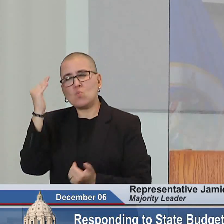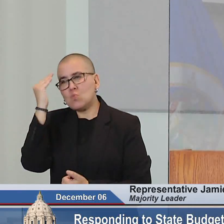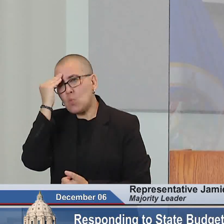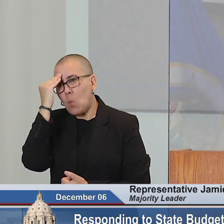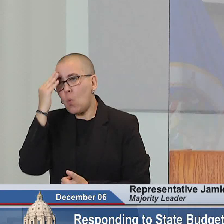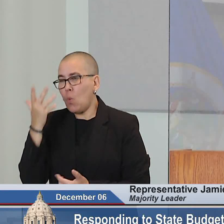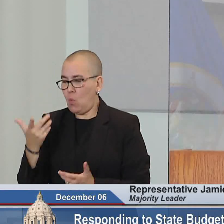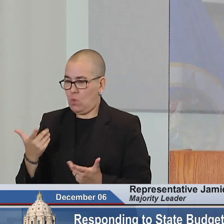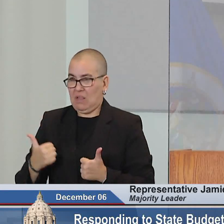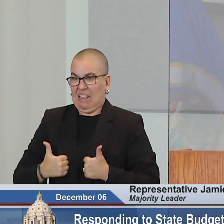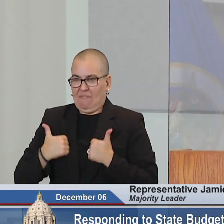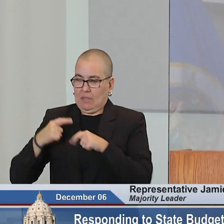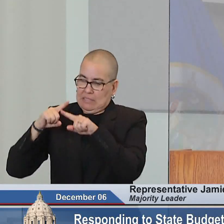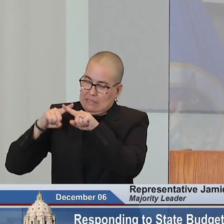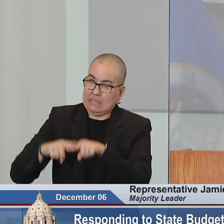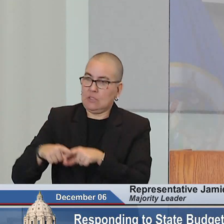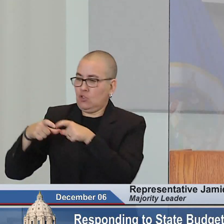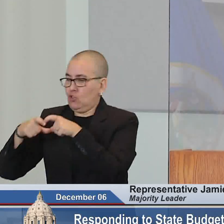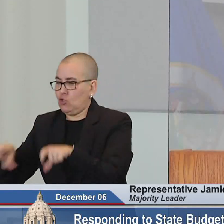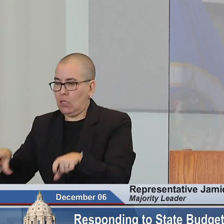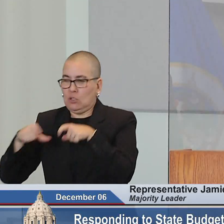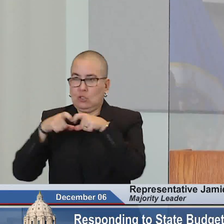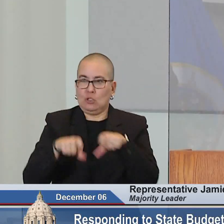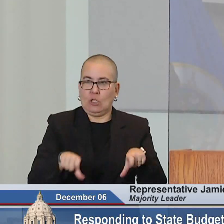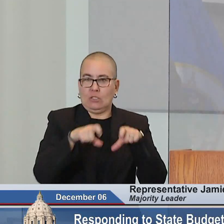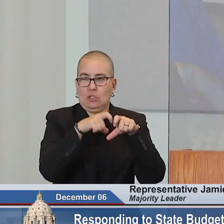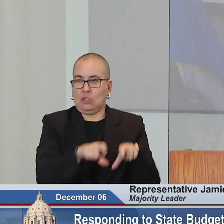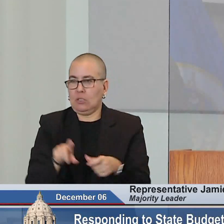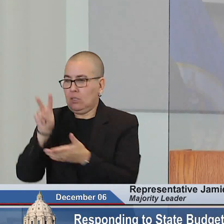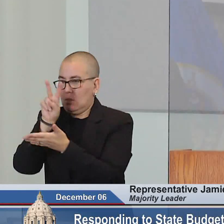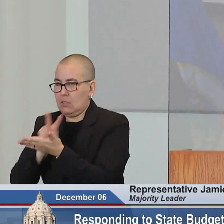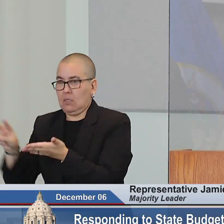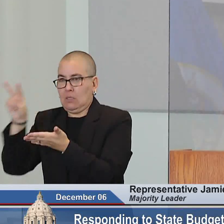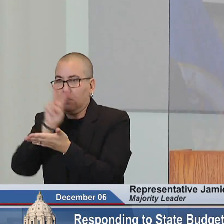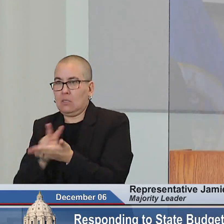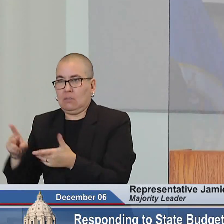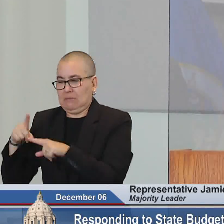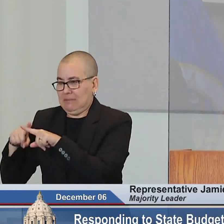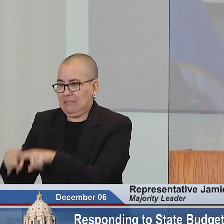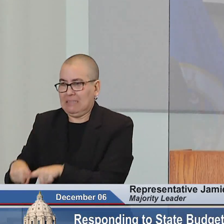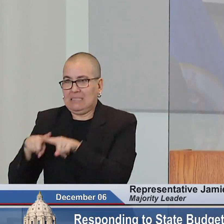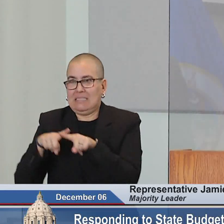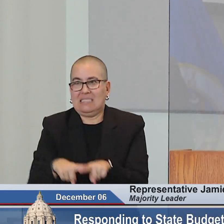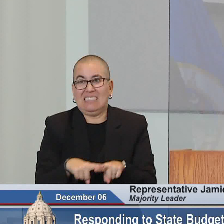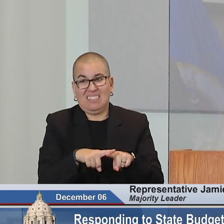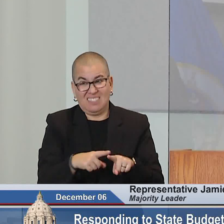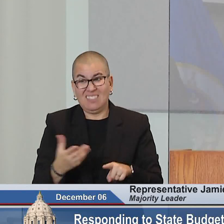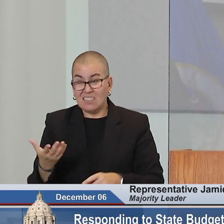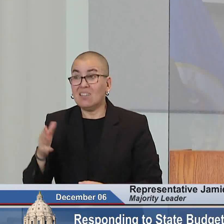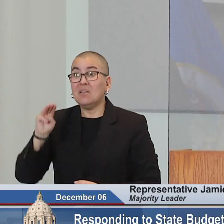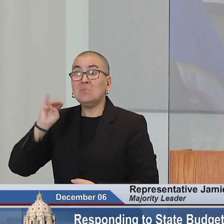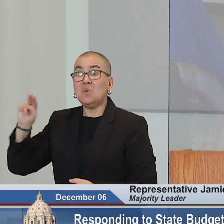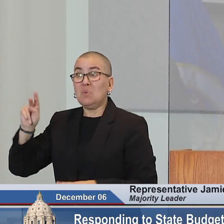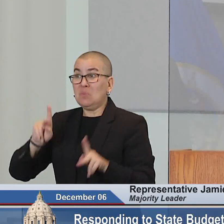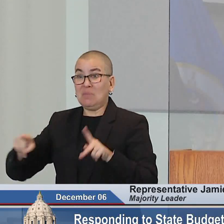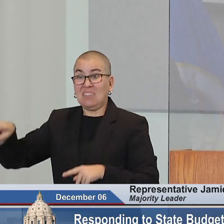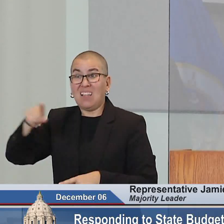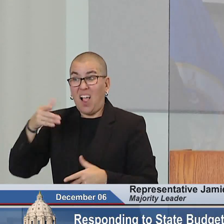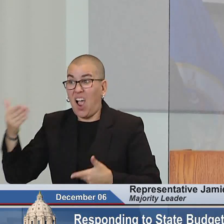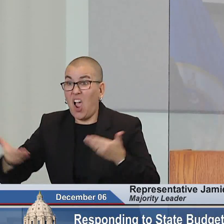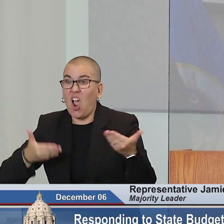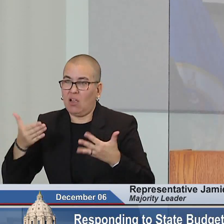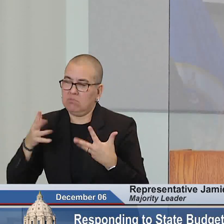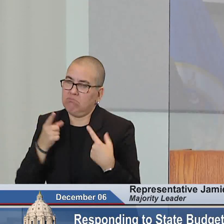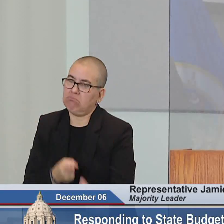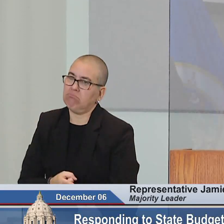Schools are laying off teachers and staff. Employers of all sizes are facing hiring challenges and asking for support with child care,